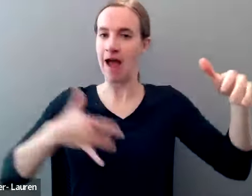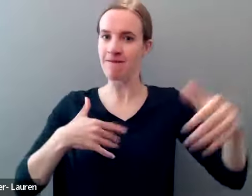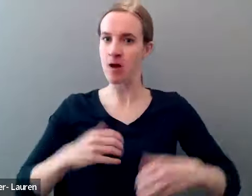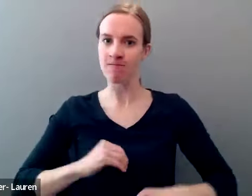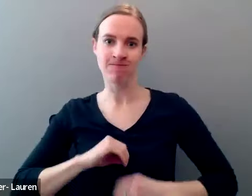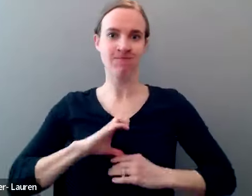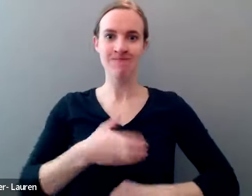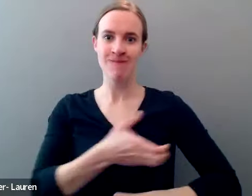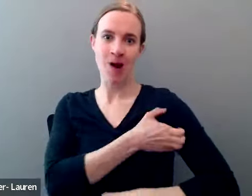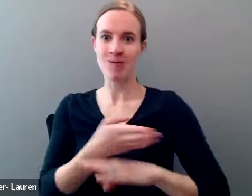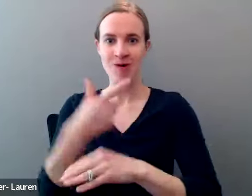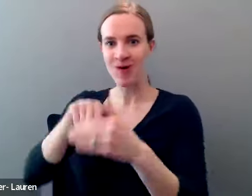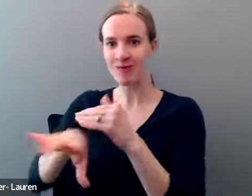can